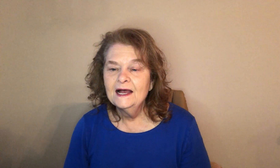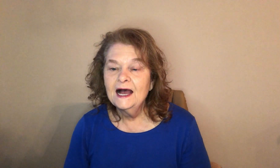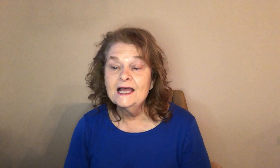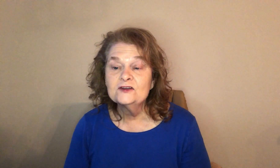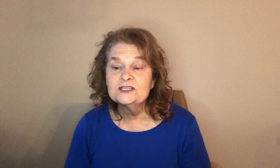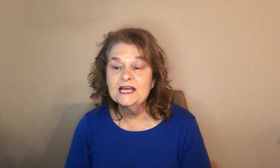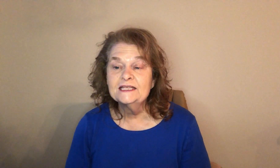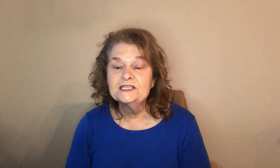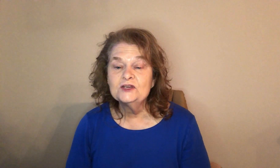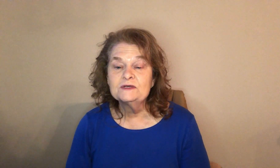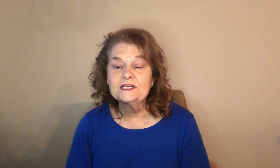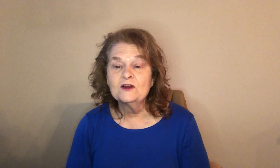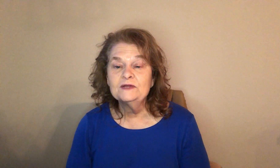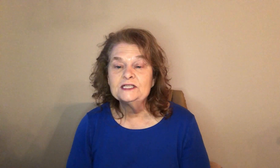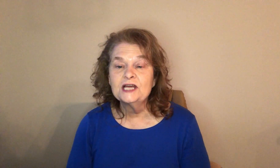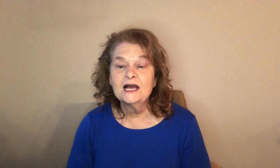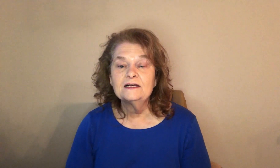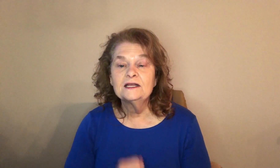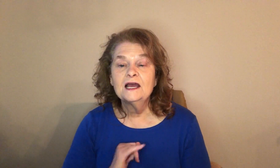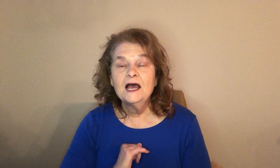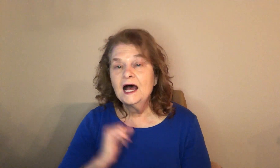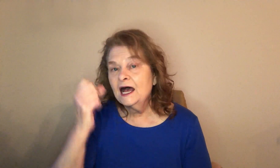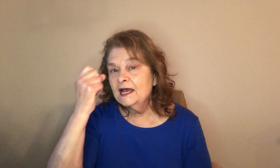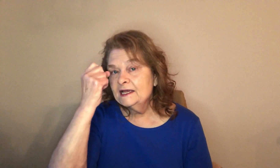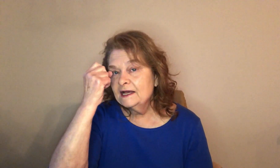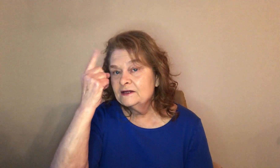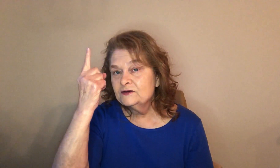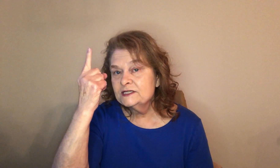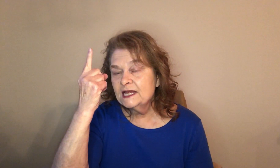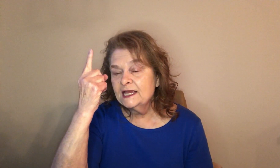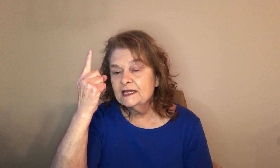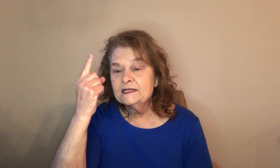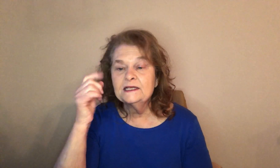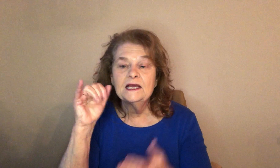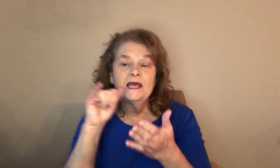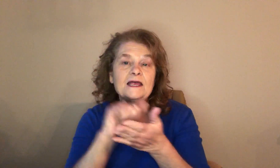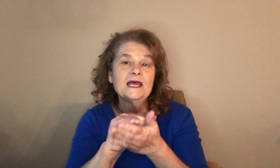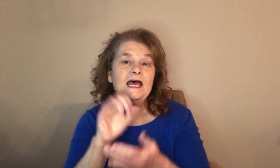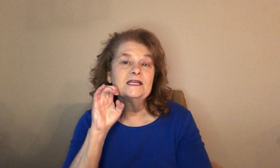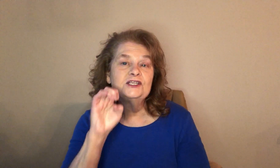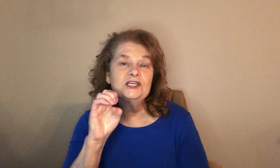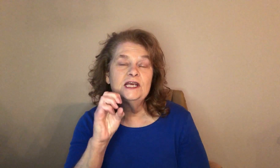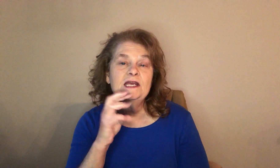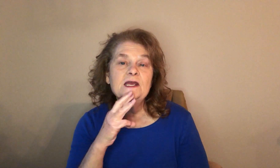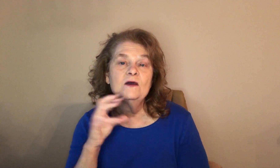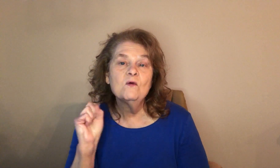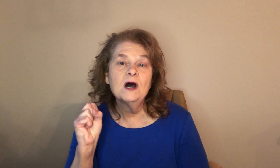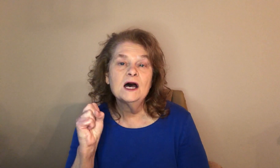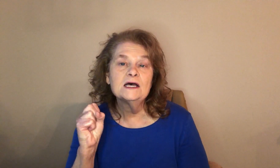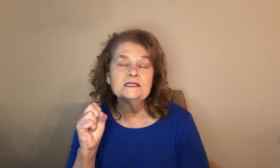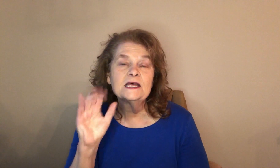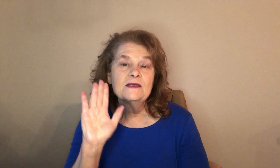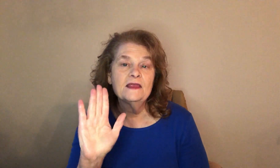I understand that she was their only child. I understand that she was